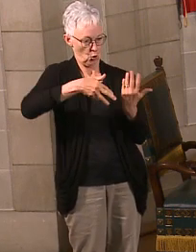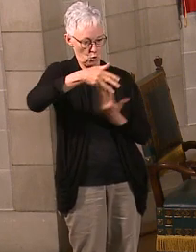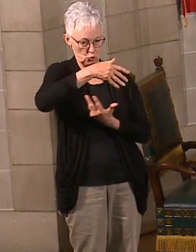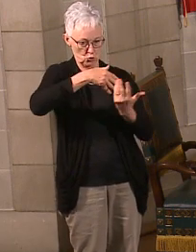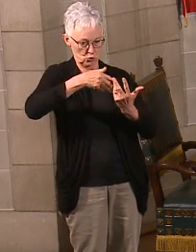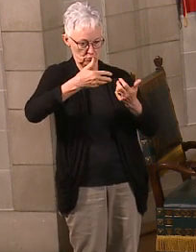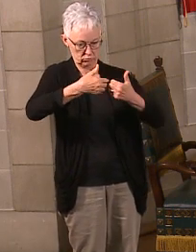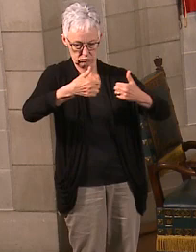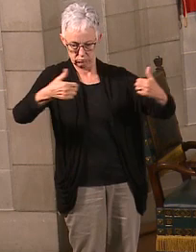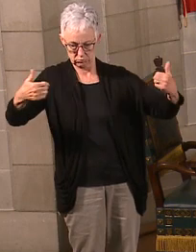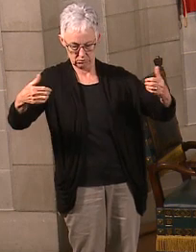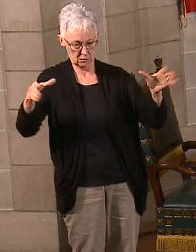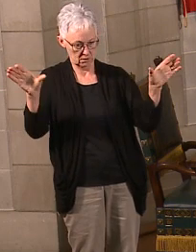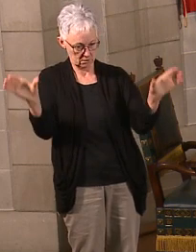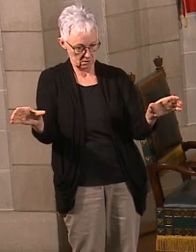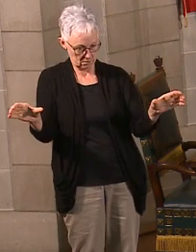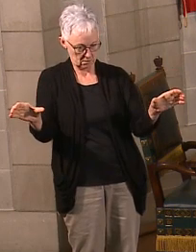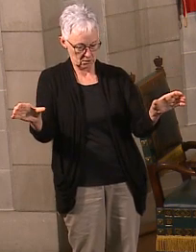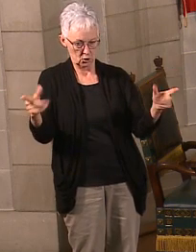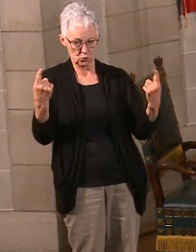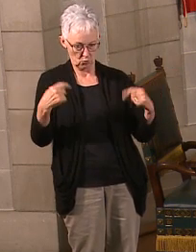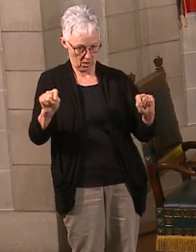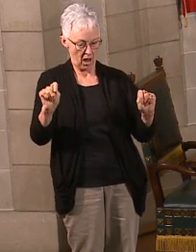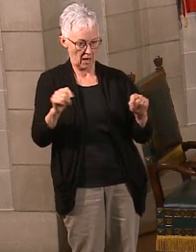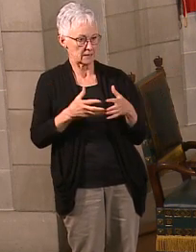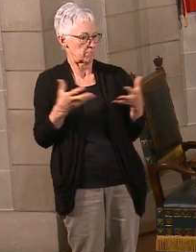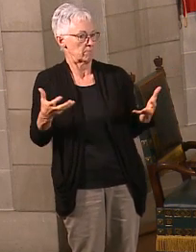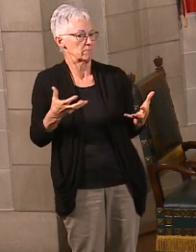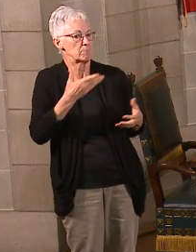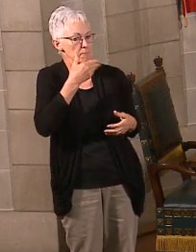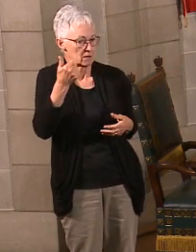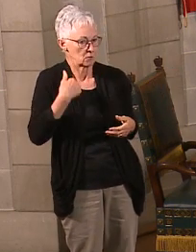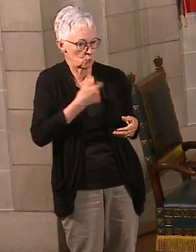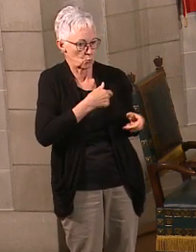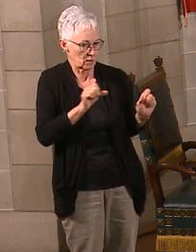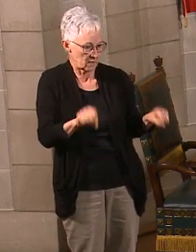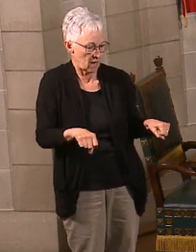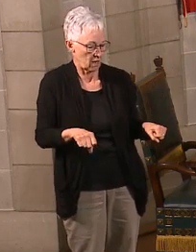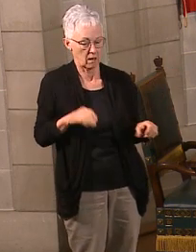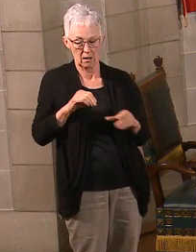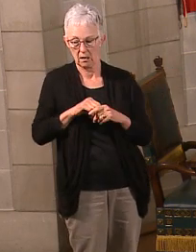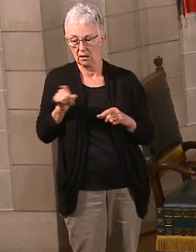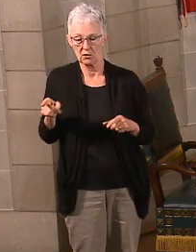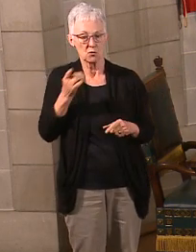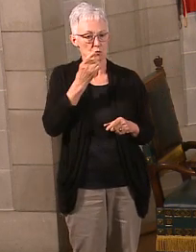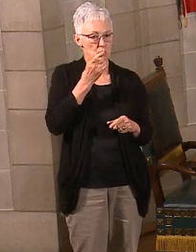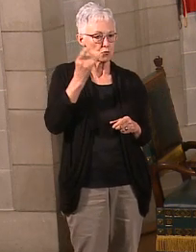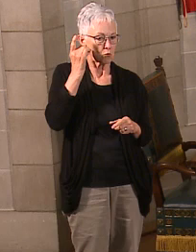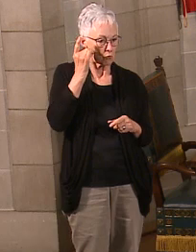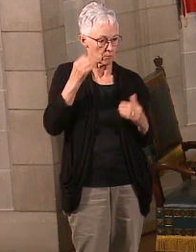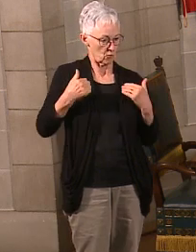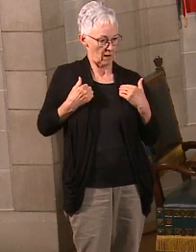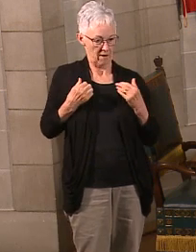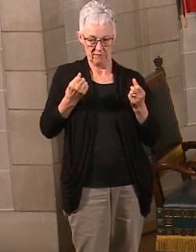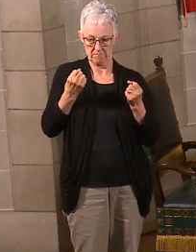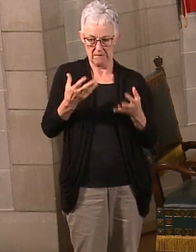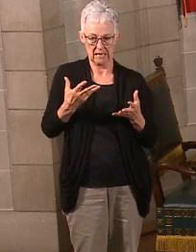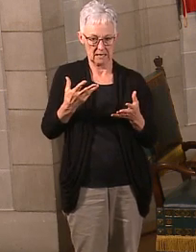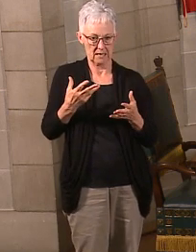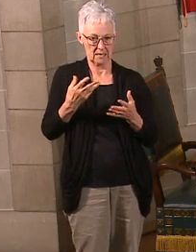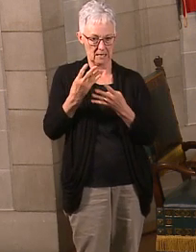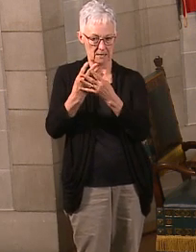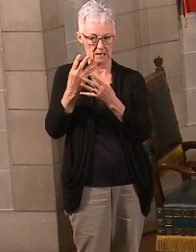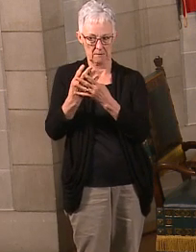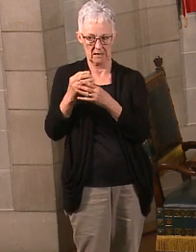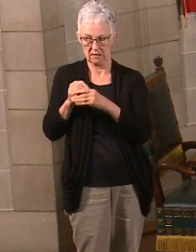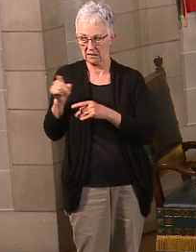prison setting, especially in a dormitory setting, which we have a fair number of inmates who live in dormitories, but there are